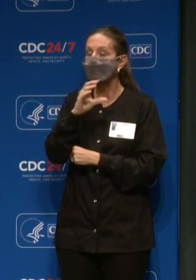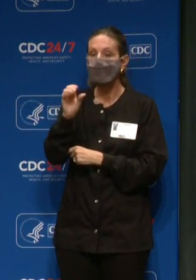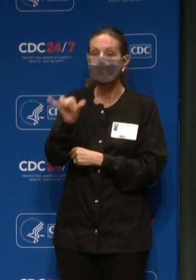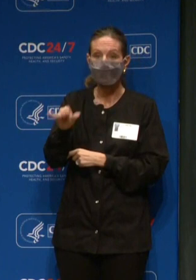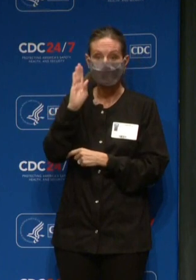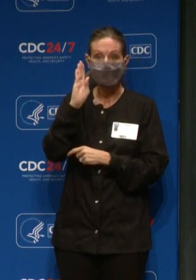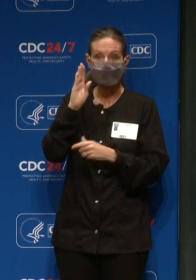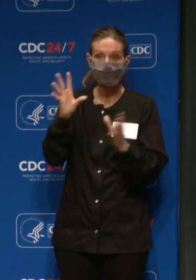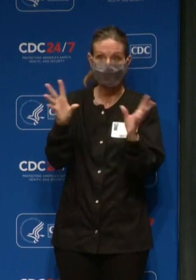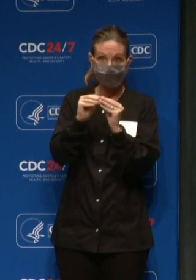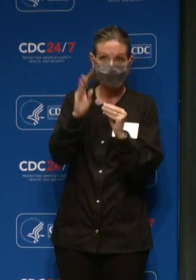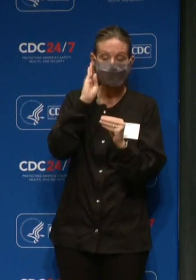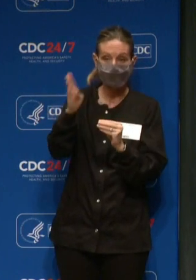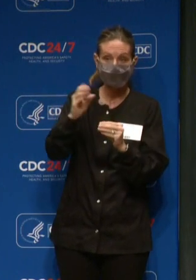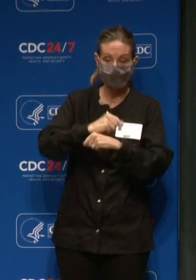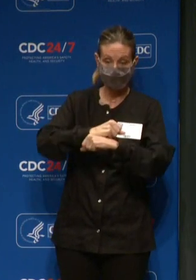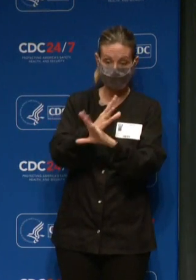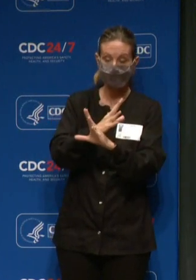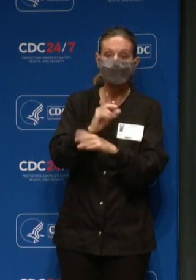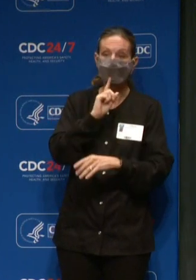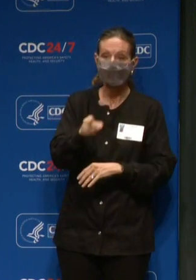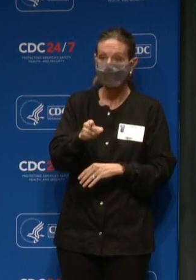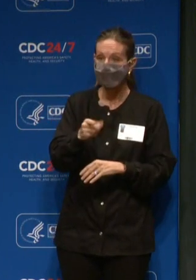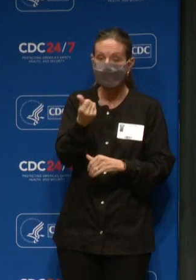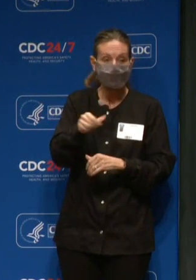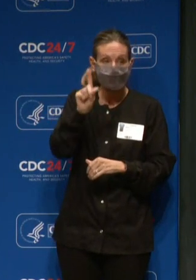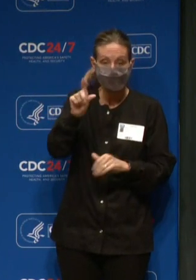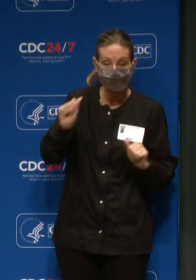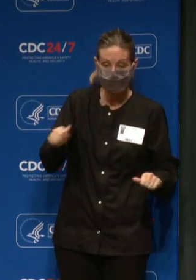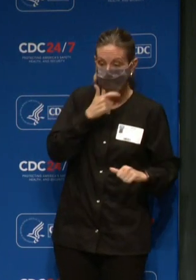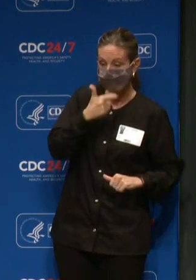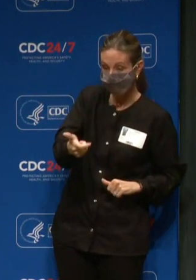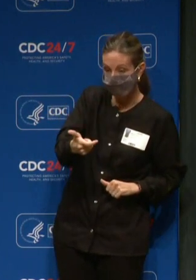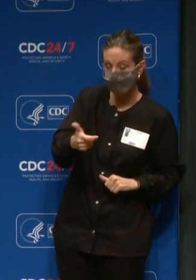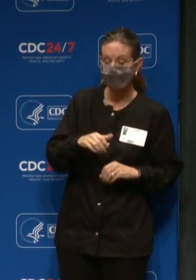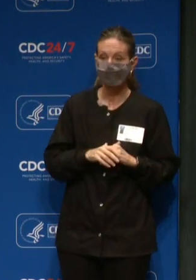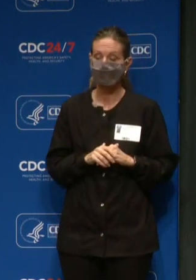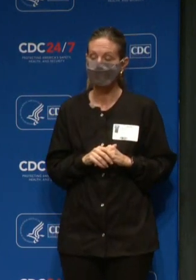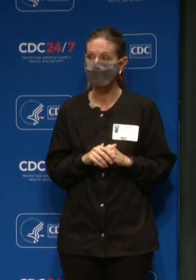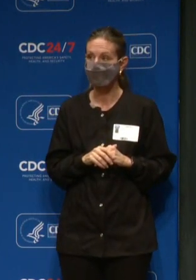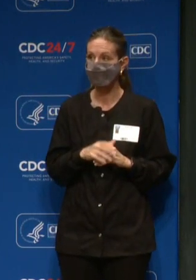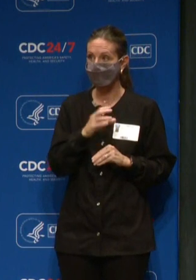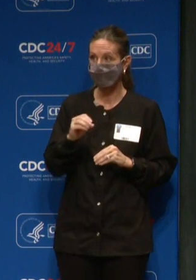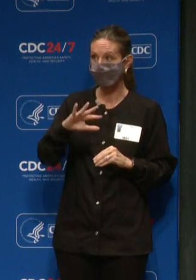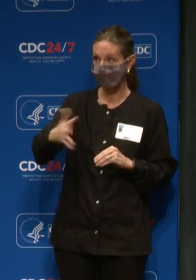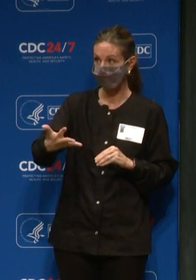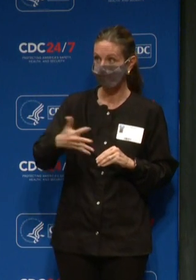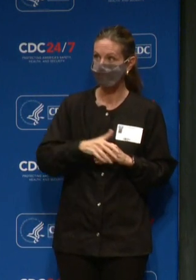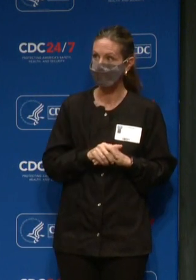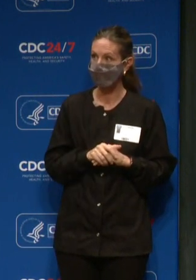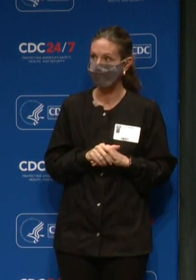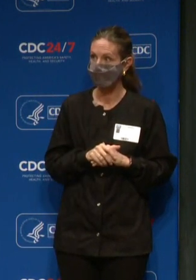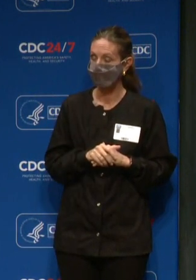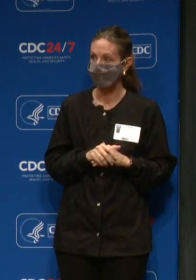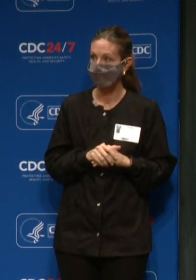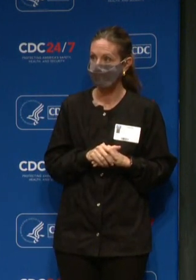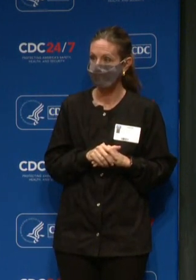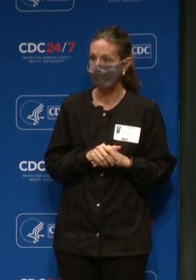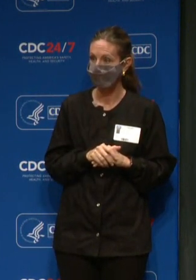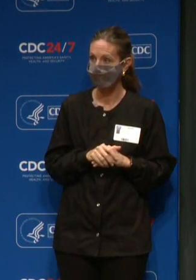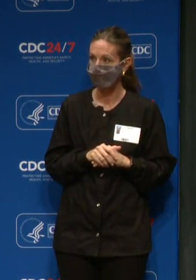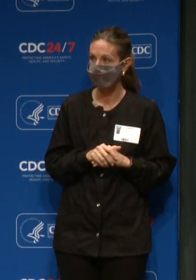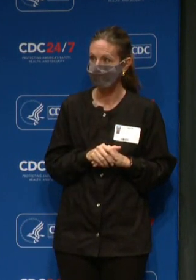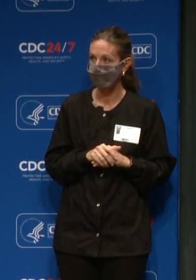webcast. A public external advisory process will advise the FDA. And then fifth, the decision about whether to approve or